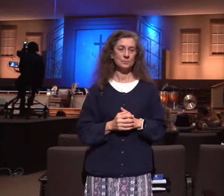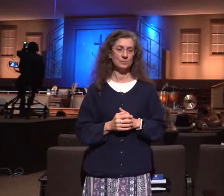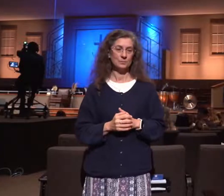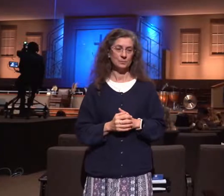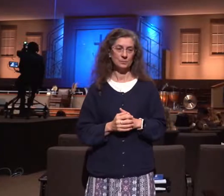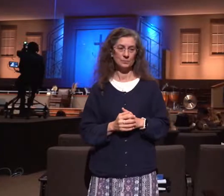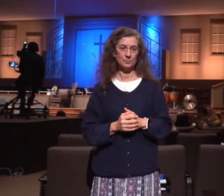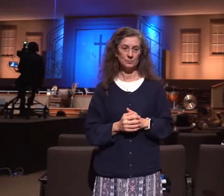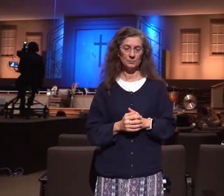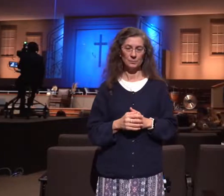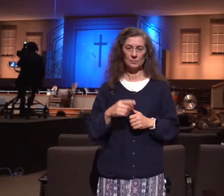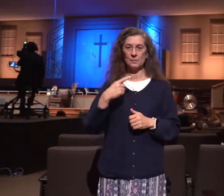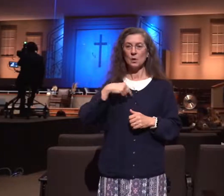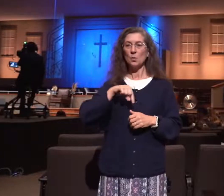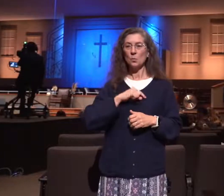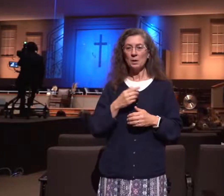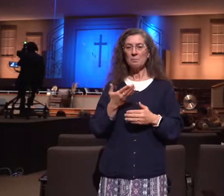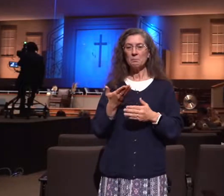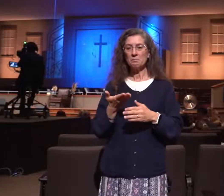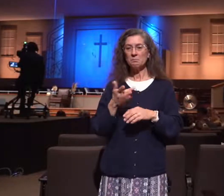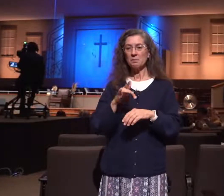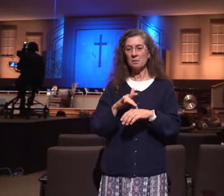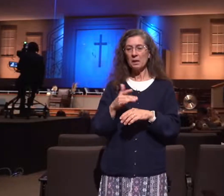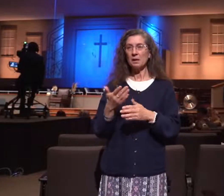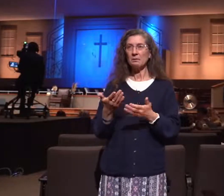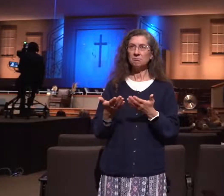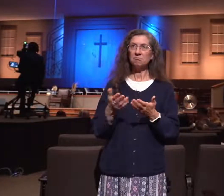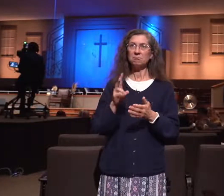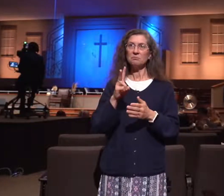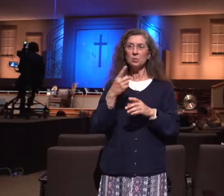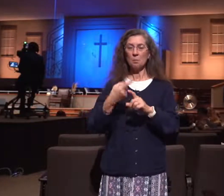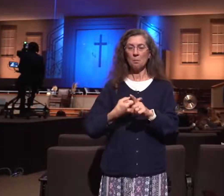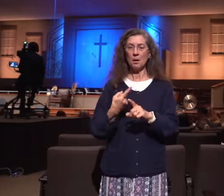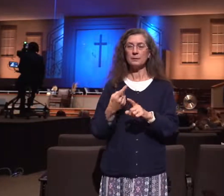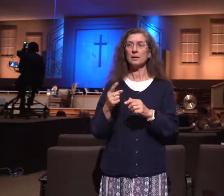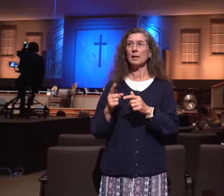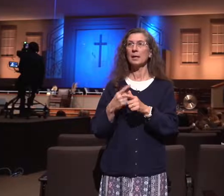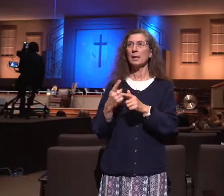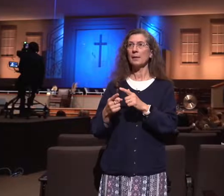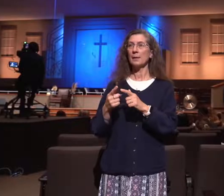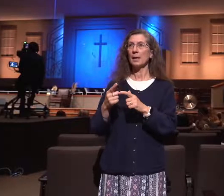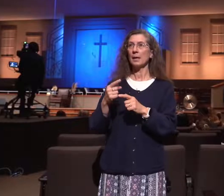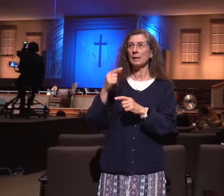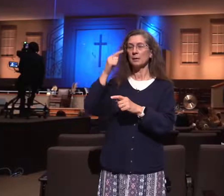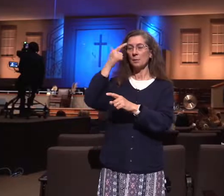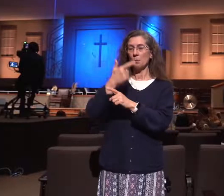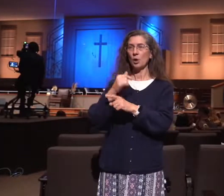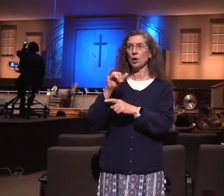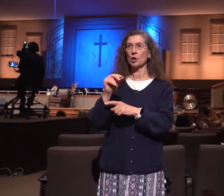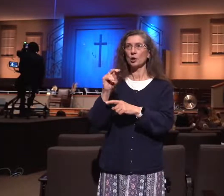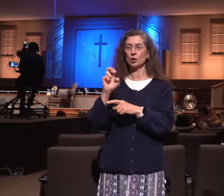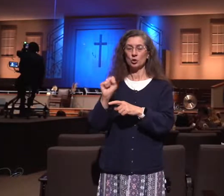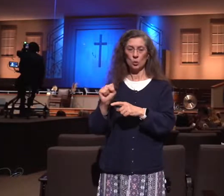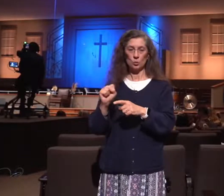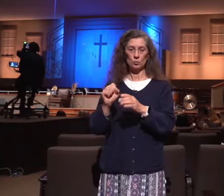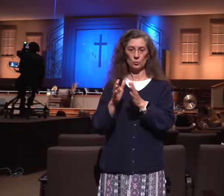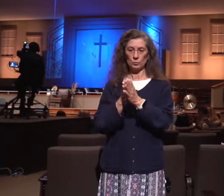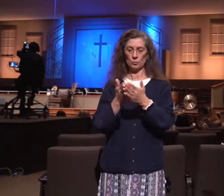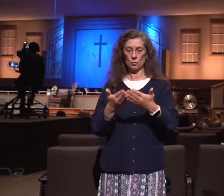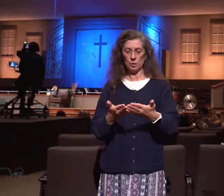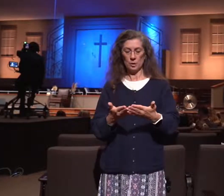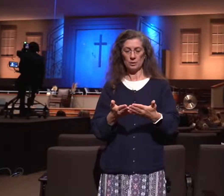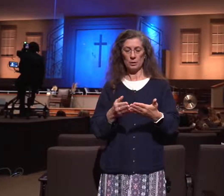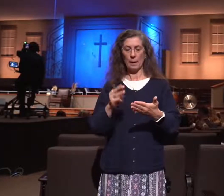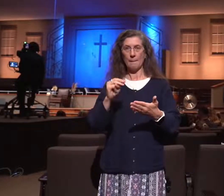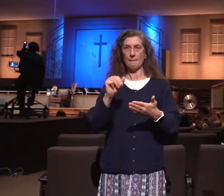we'd been there about maybe 2 months, and one day, Brother Jones opened his Bible to Malachi